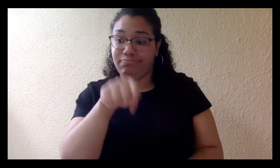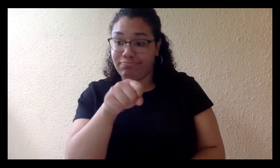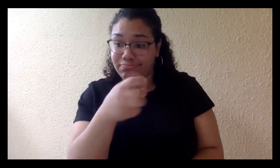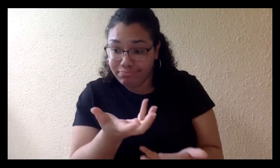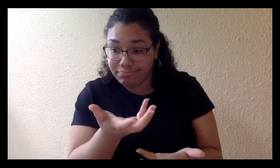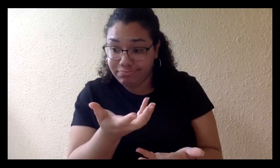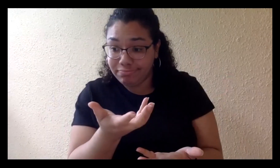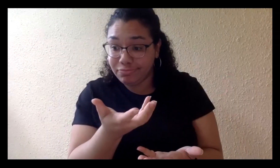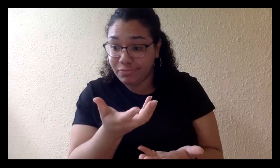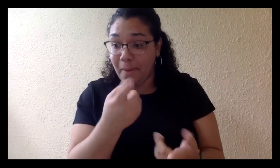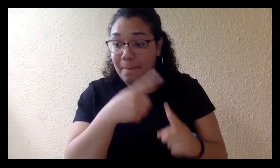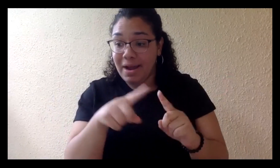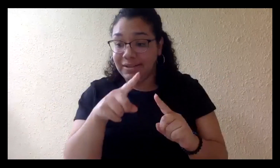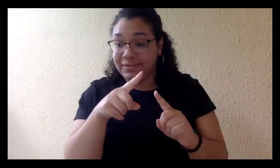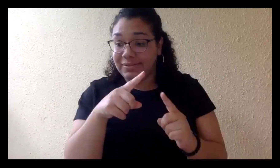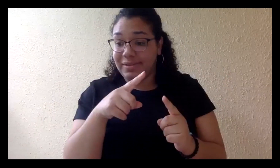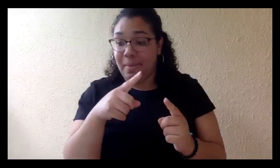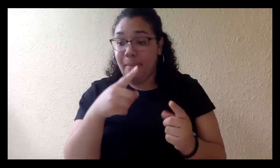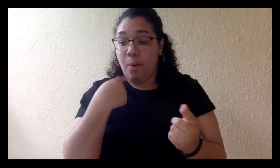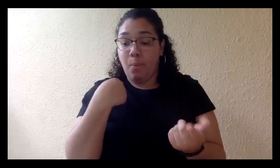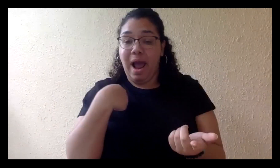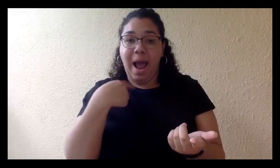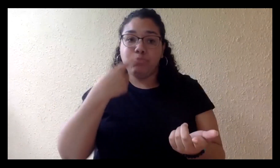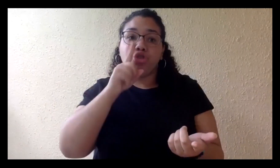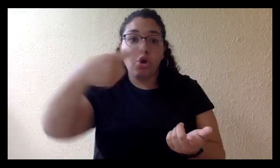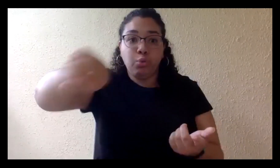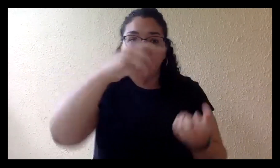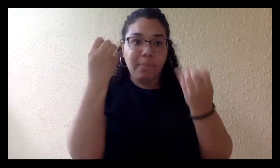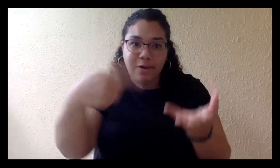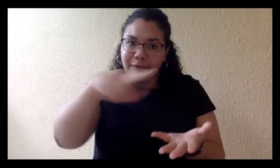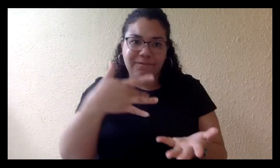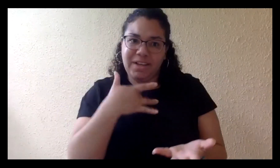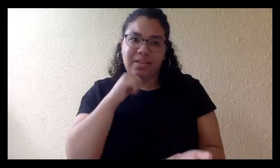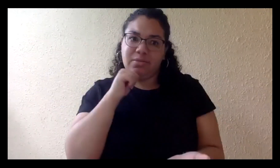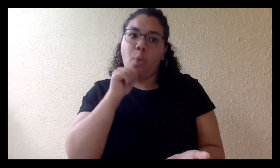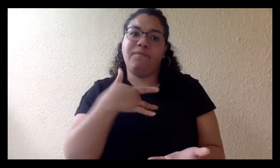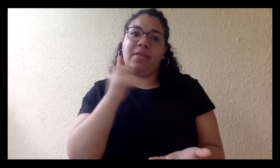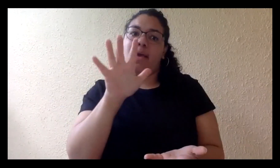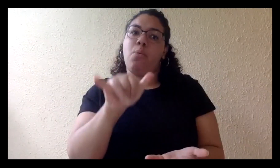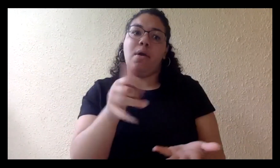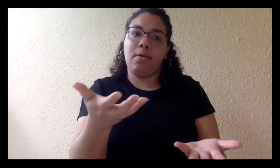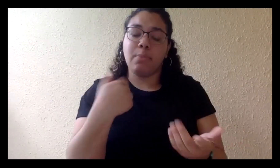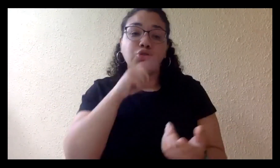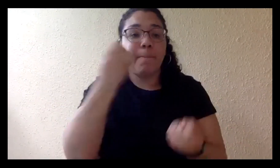Maybe that's not intentionally meant by those people when they say it, but it is part of what that saying means.